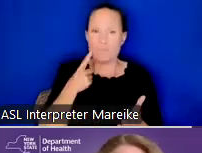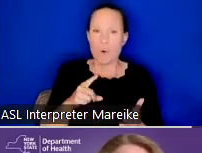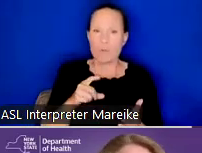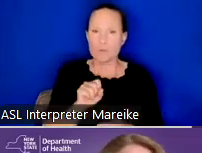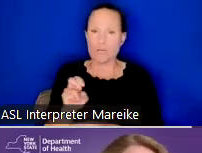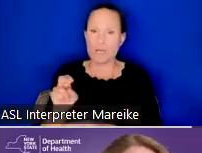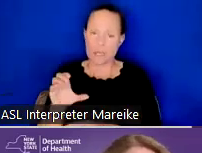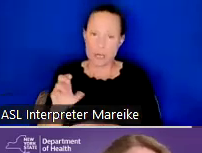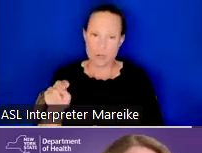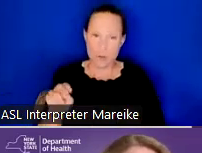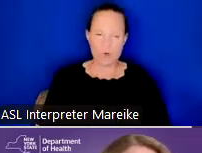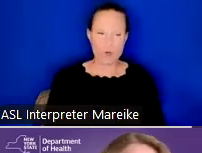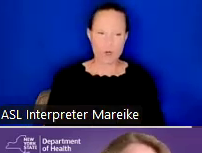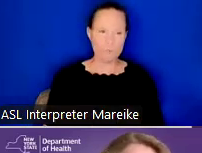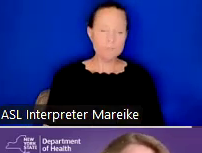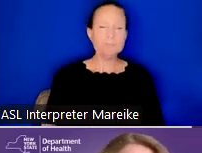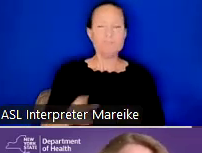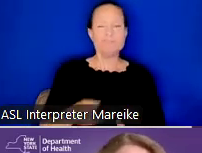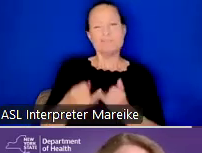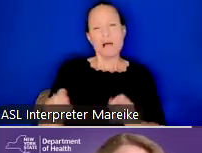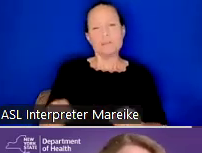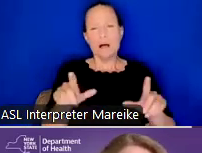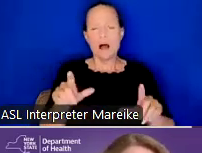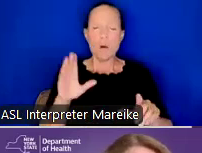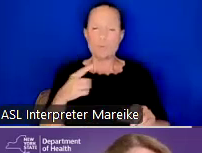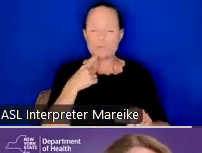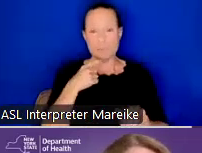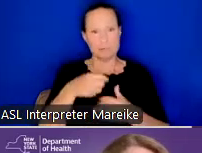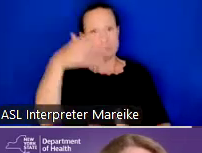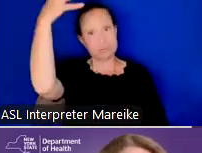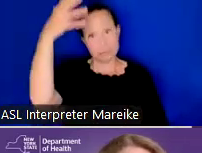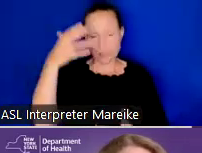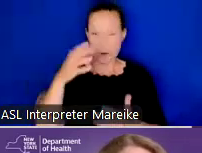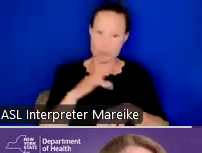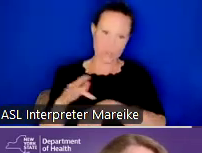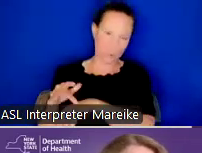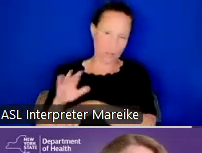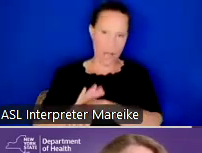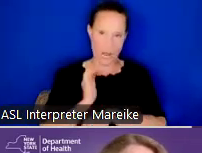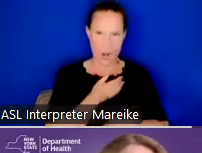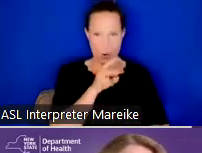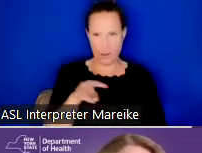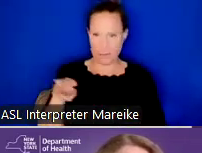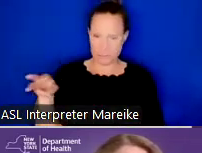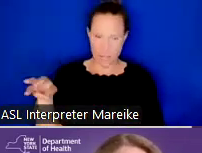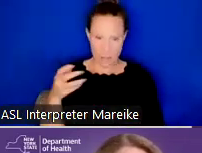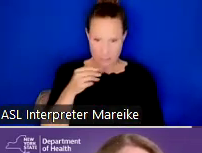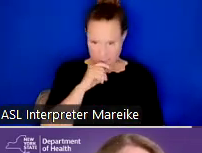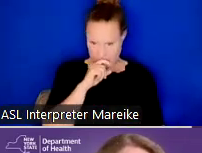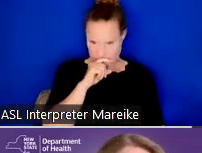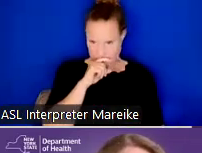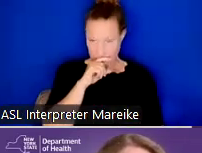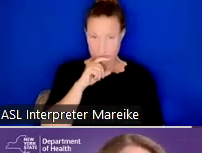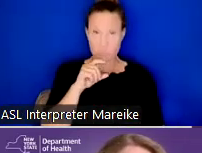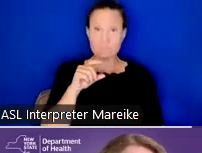I think for this last slide, I'll just say we have a ton of resources on our website, that so do the social